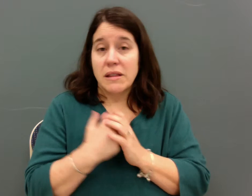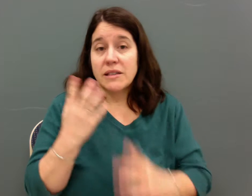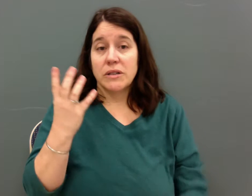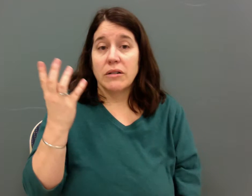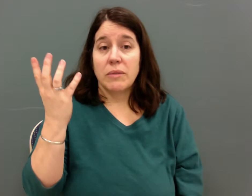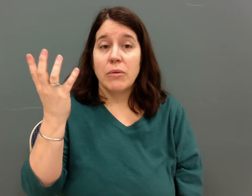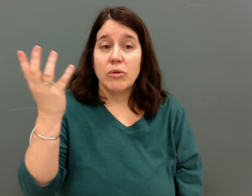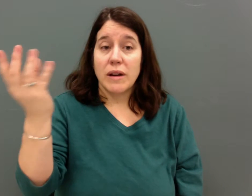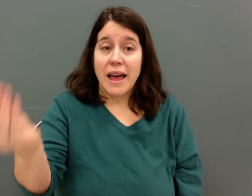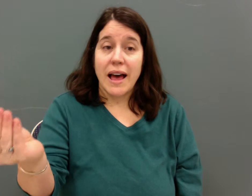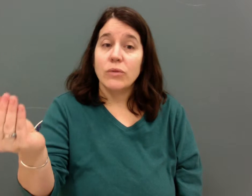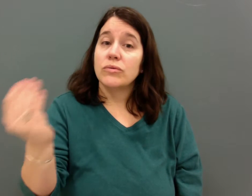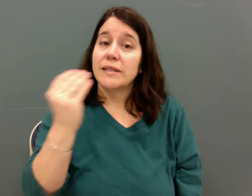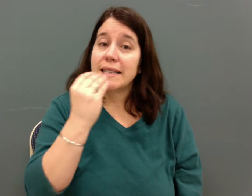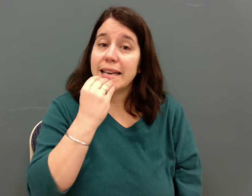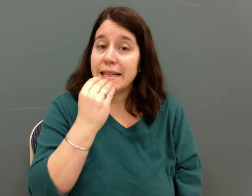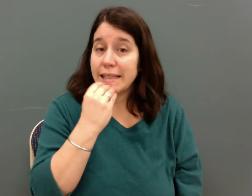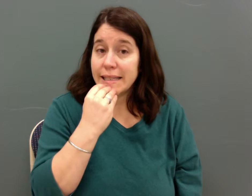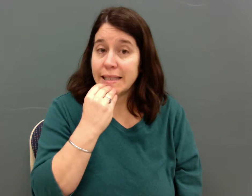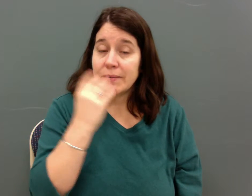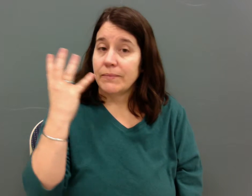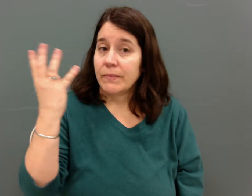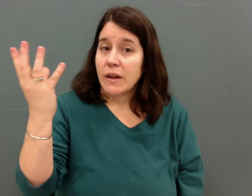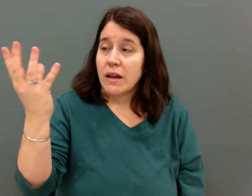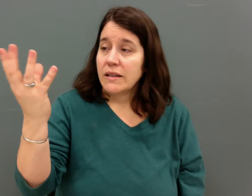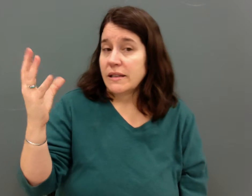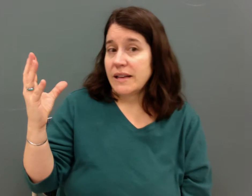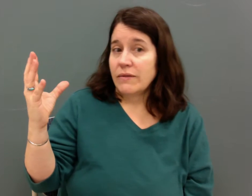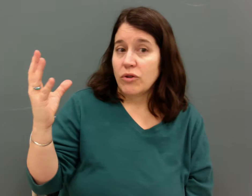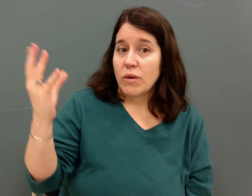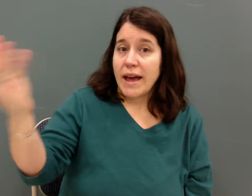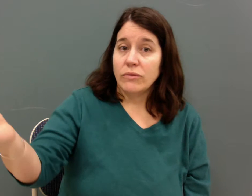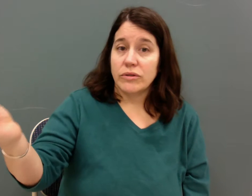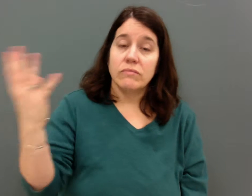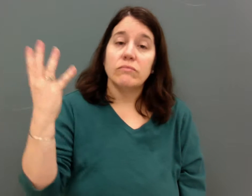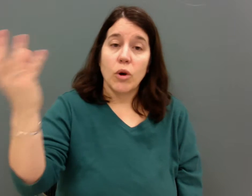things we talked about, we're going out to eat. This is a sign for going out. Go out.